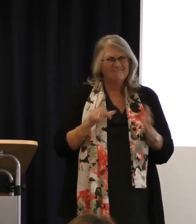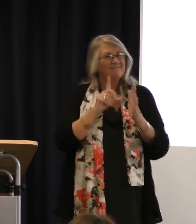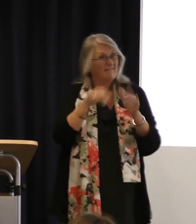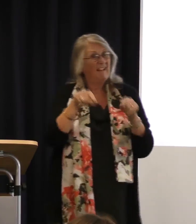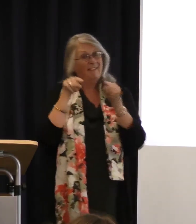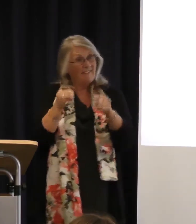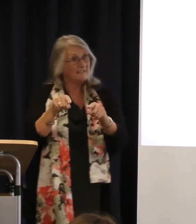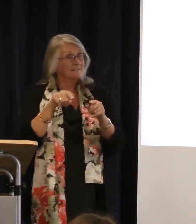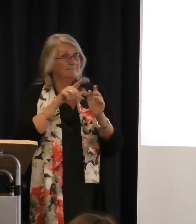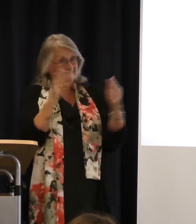Mr. Reynolds talk.